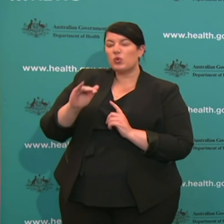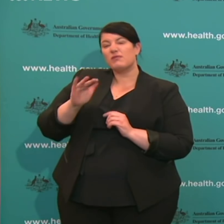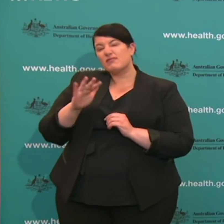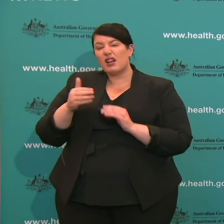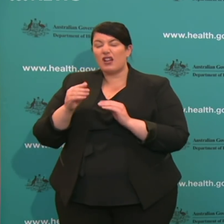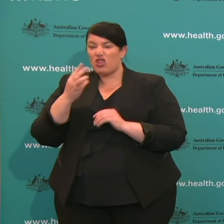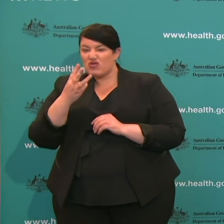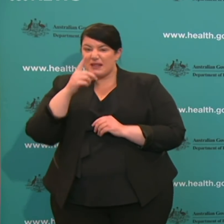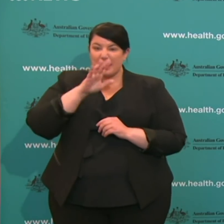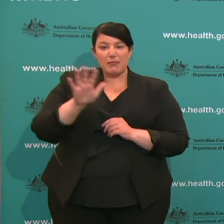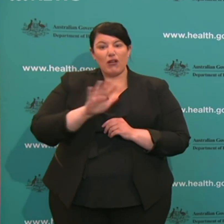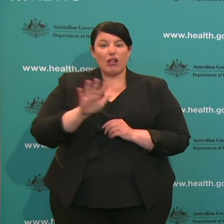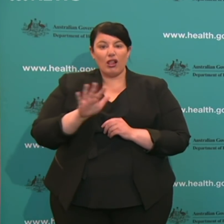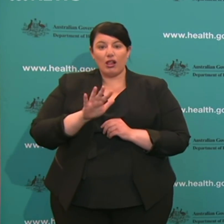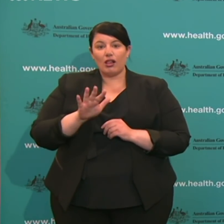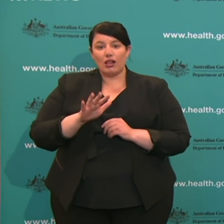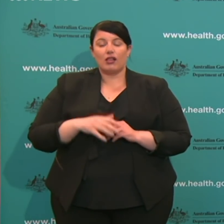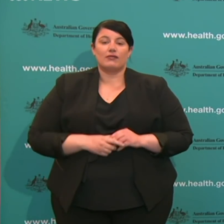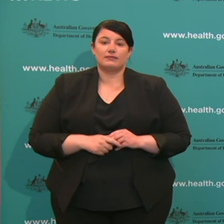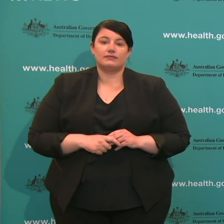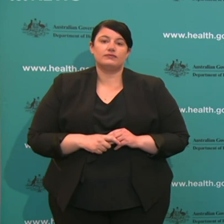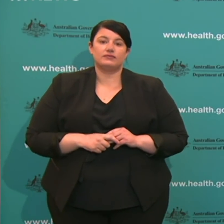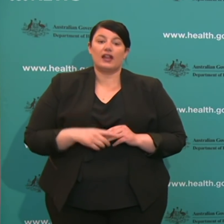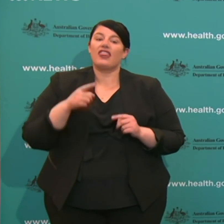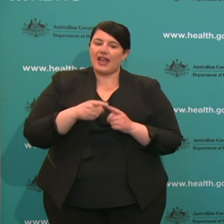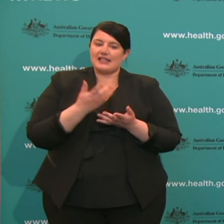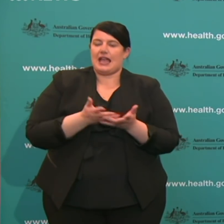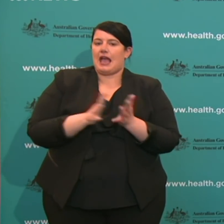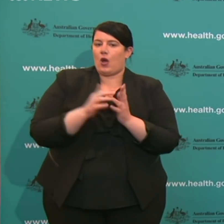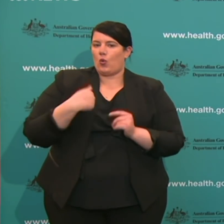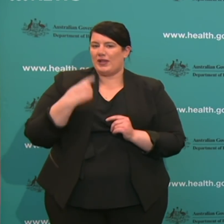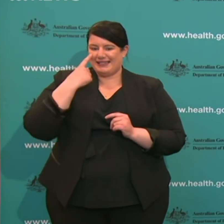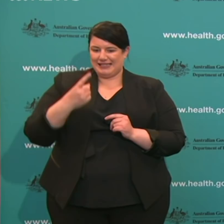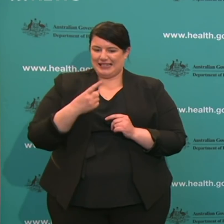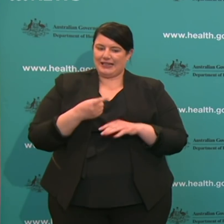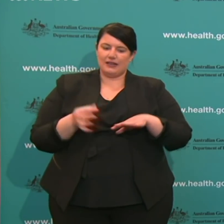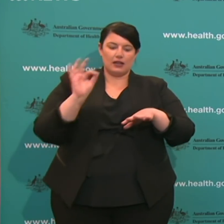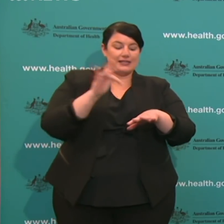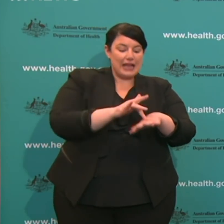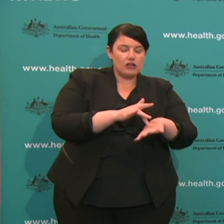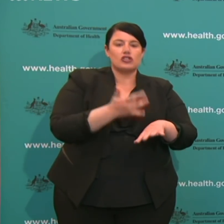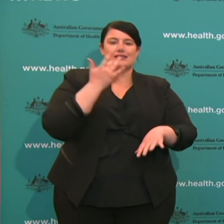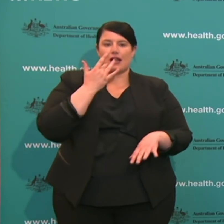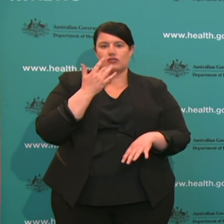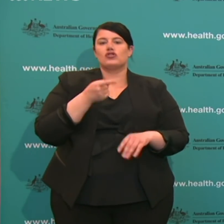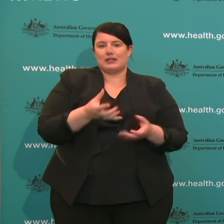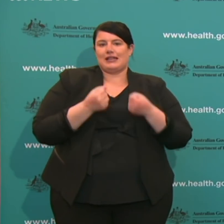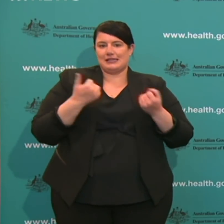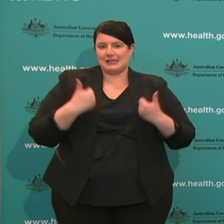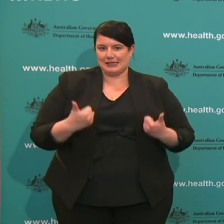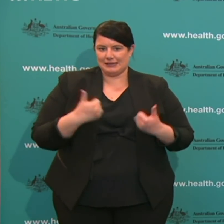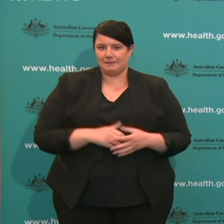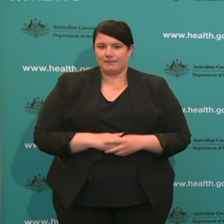is much more in keeping with a contact and droplet spread. Now, our infection